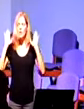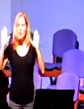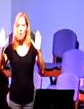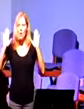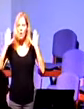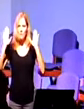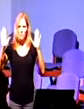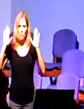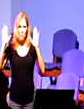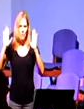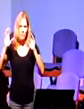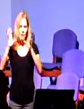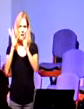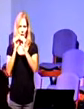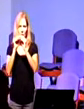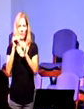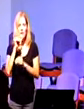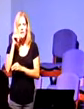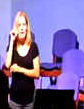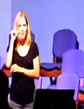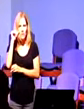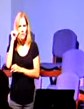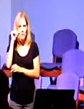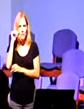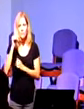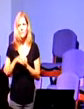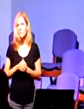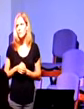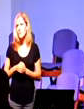awesome, wonderful conference yesterday.